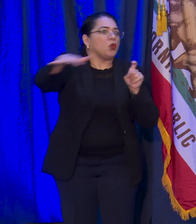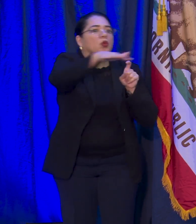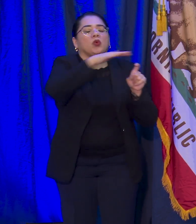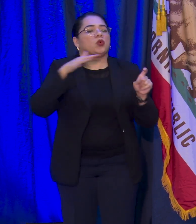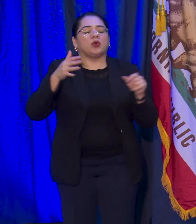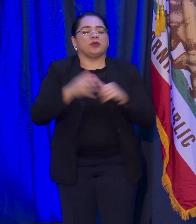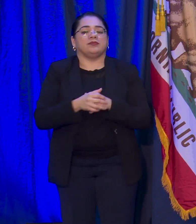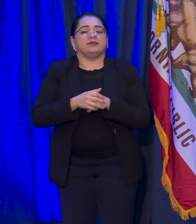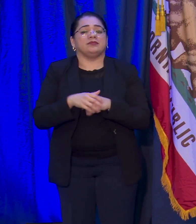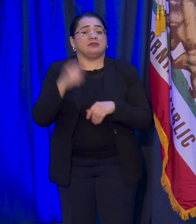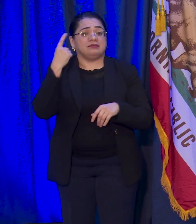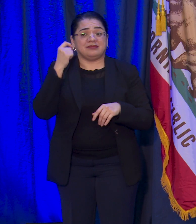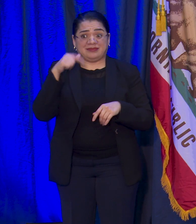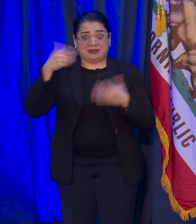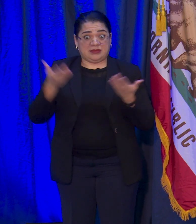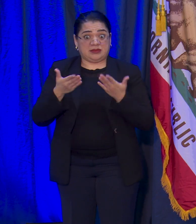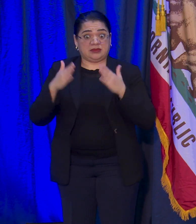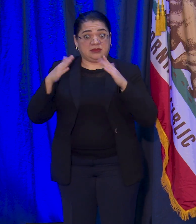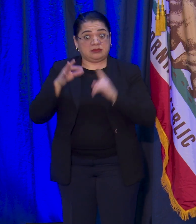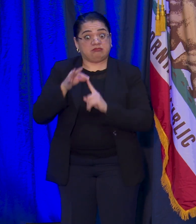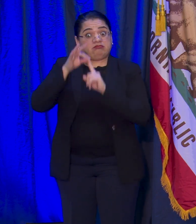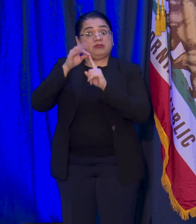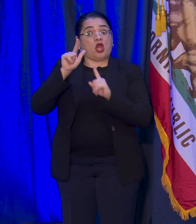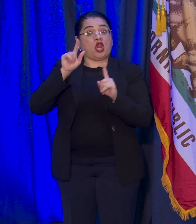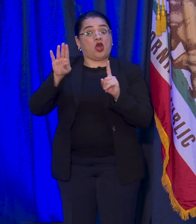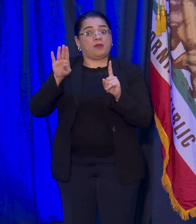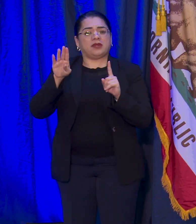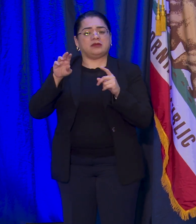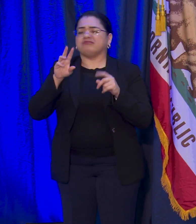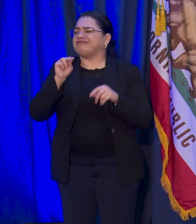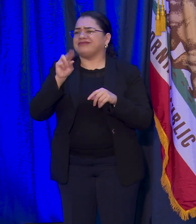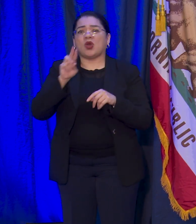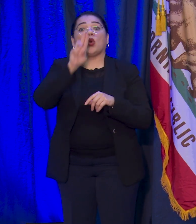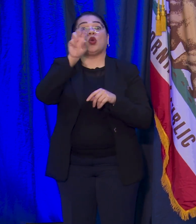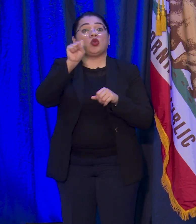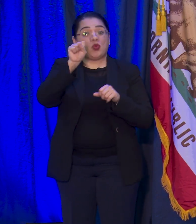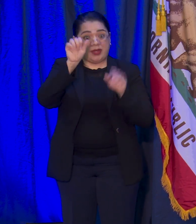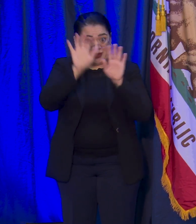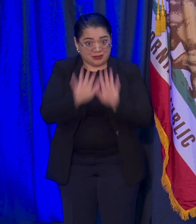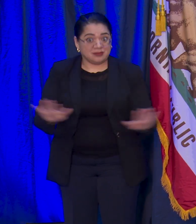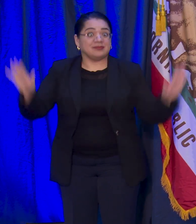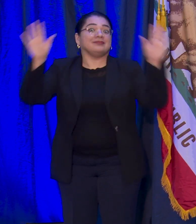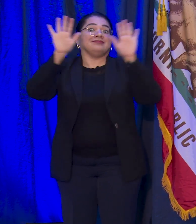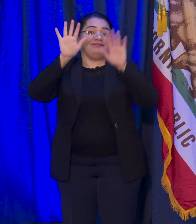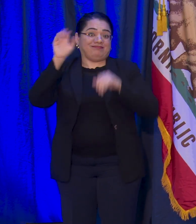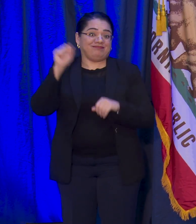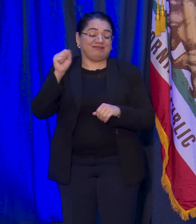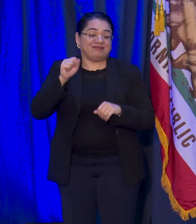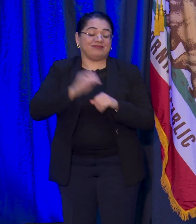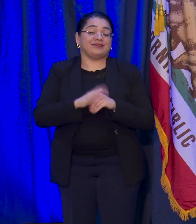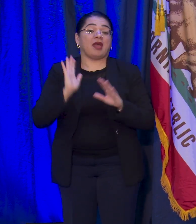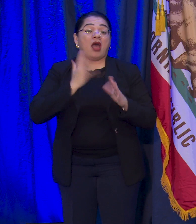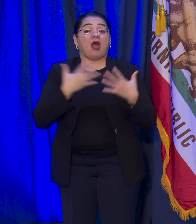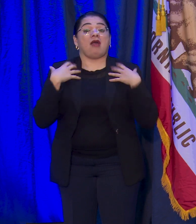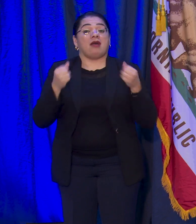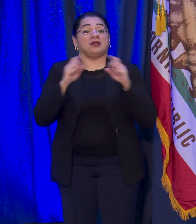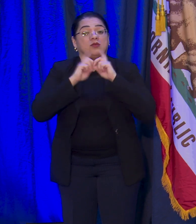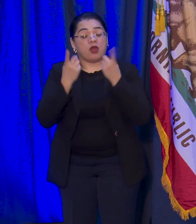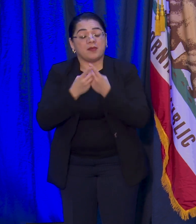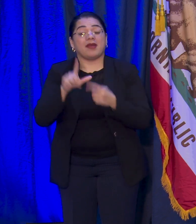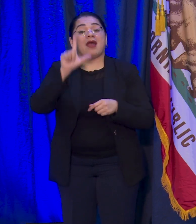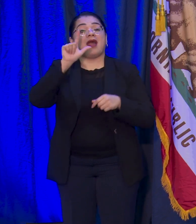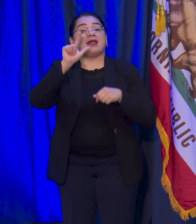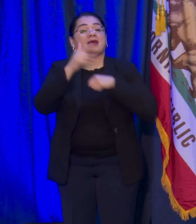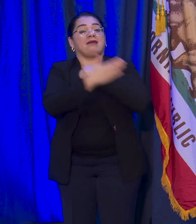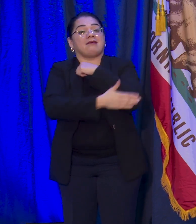happening, not just in Long Beach, but across the country, is our health department, LA County